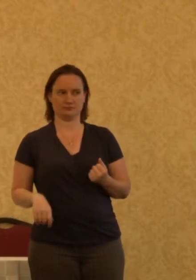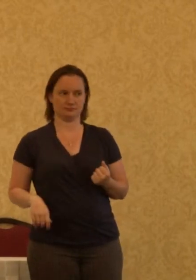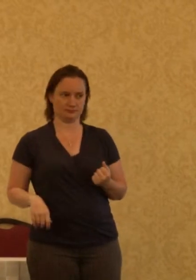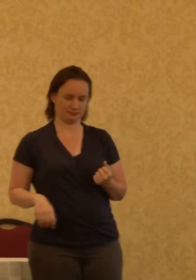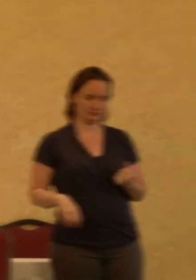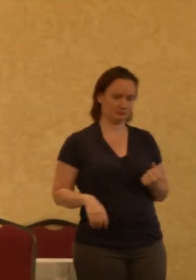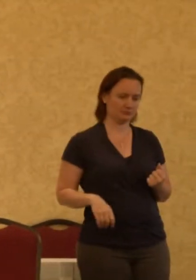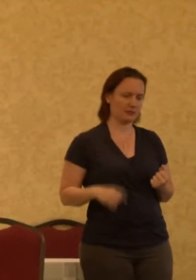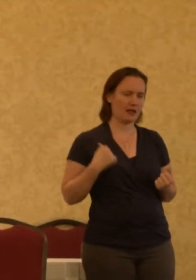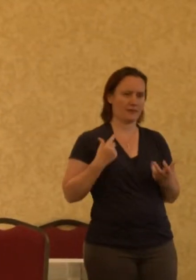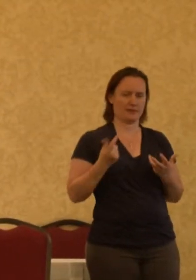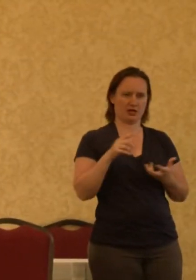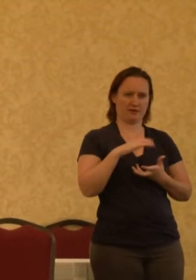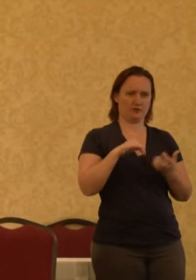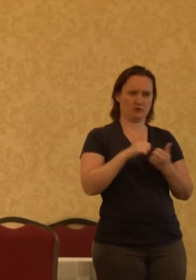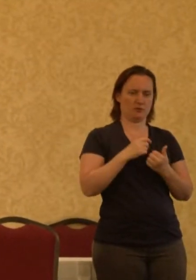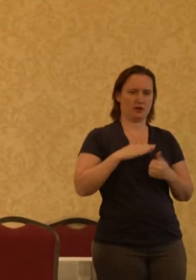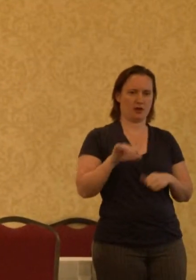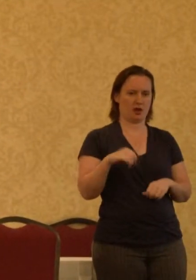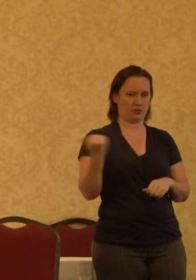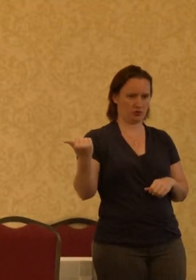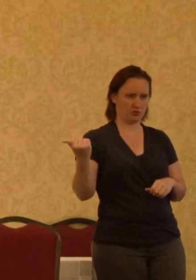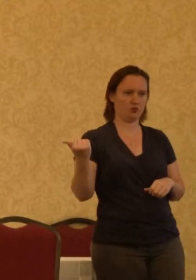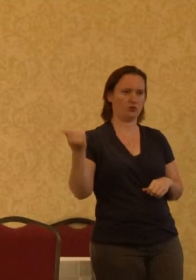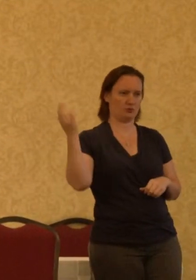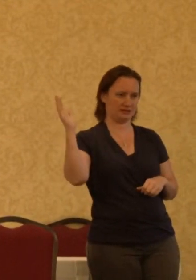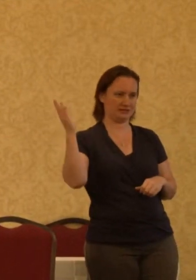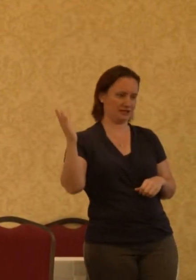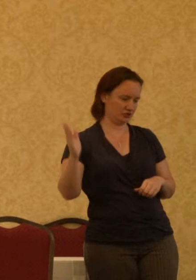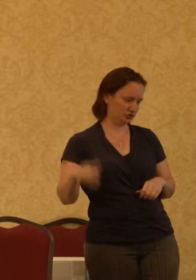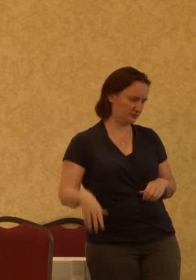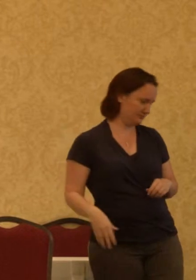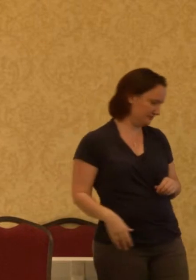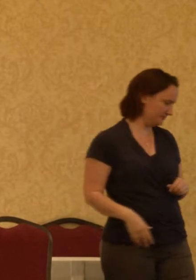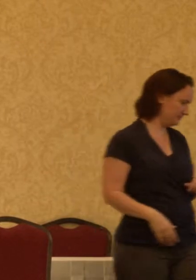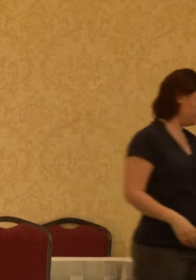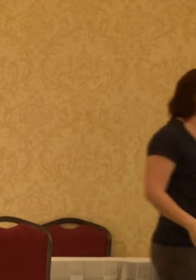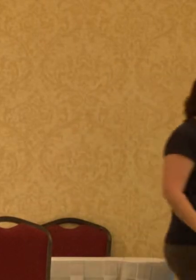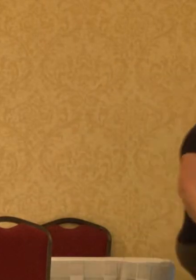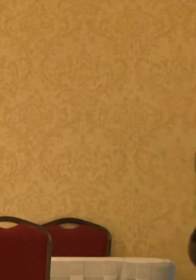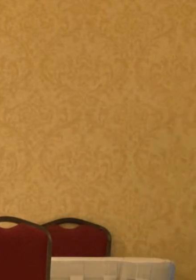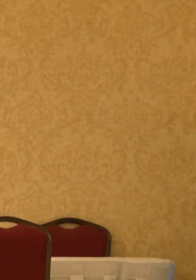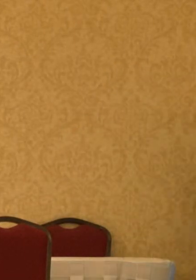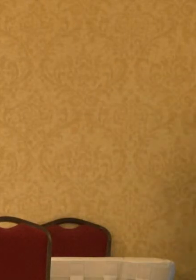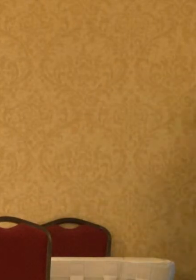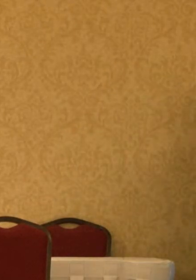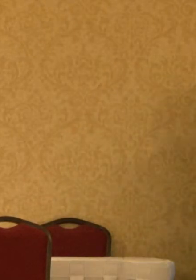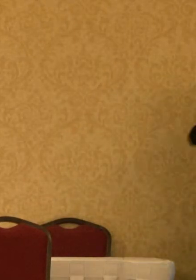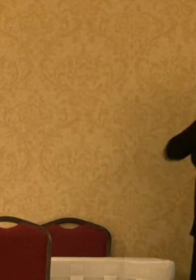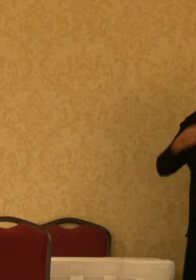I may be getting confused with my presentation on families, that's why.